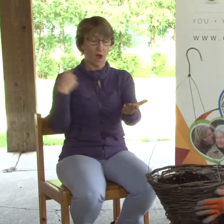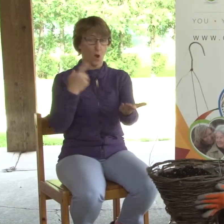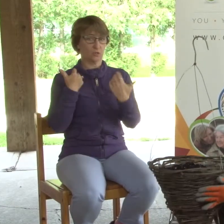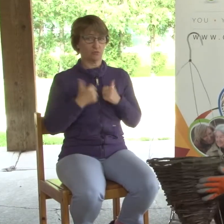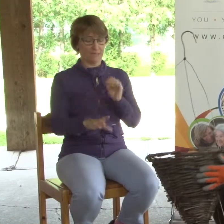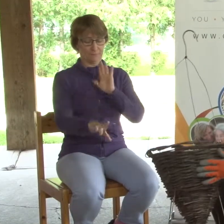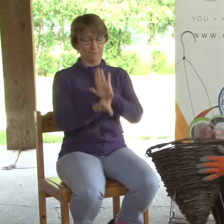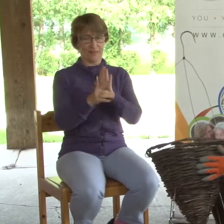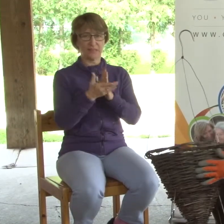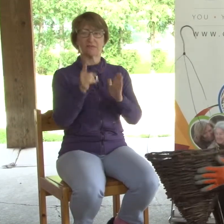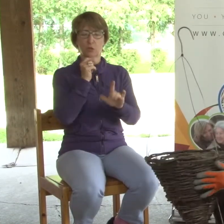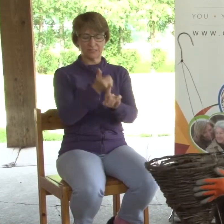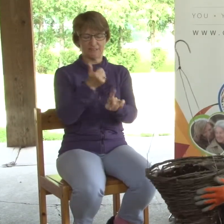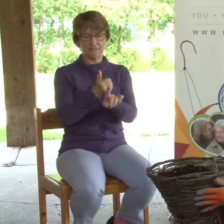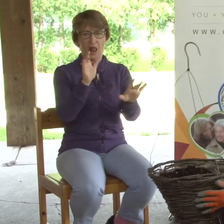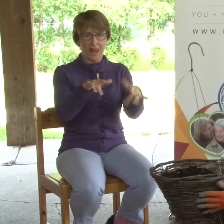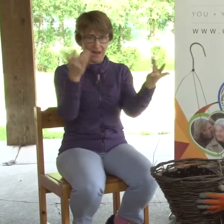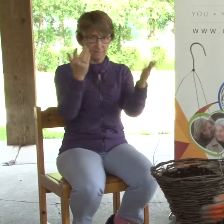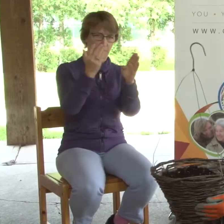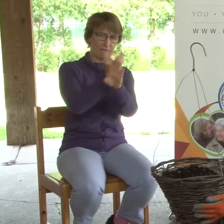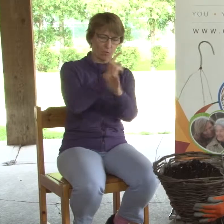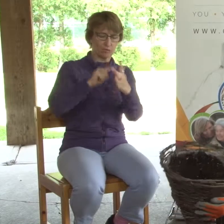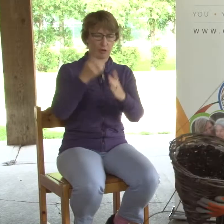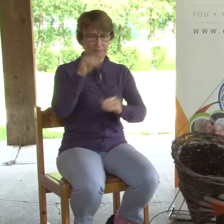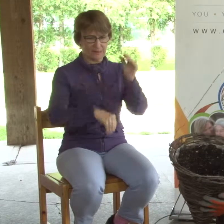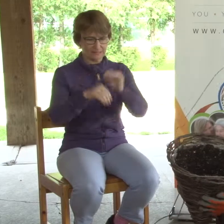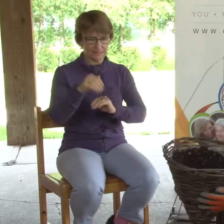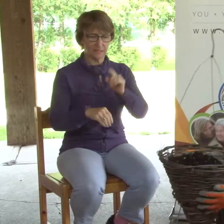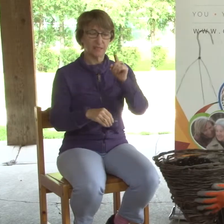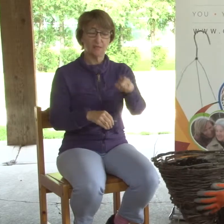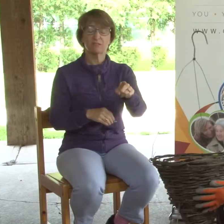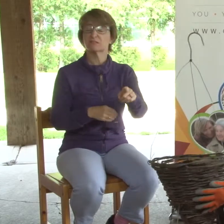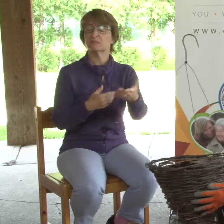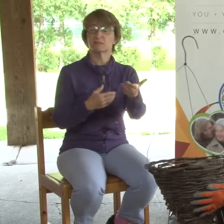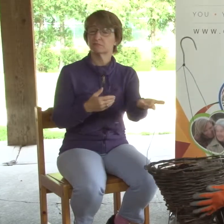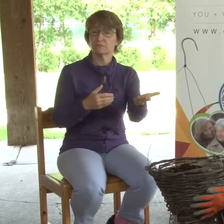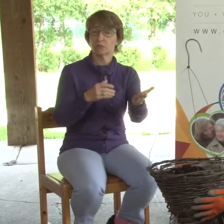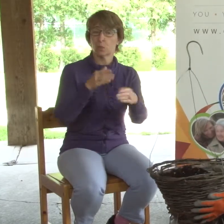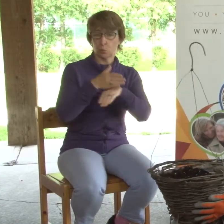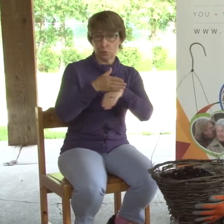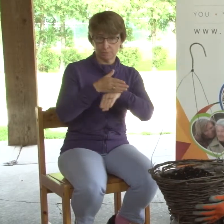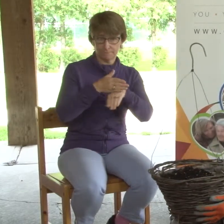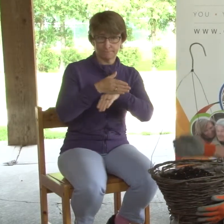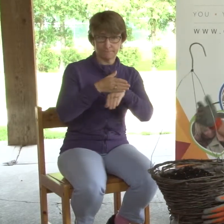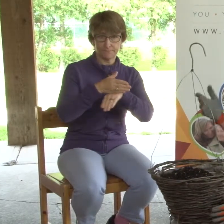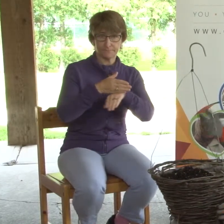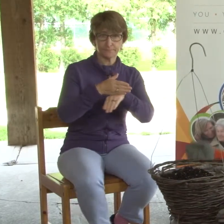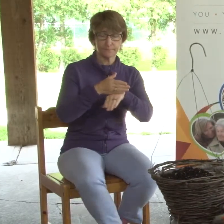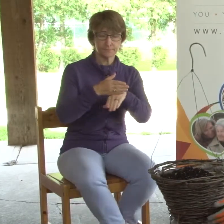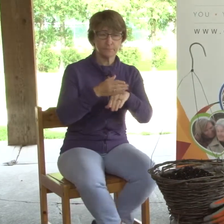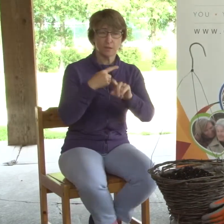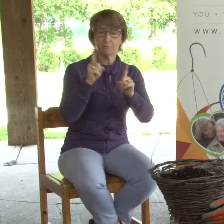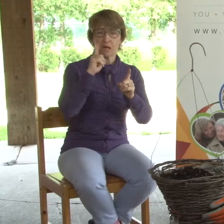and work with stuff that is very lightweight. And this container is just a wooden one, and it's a